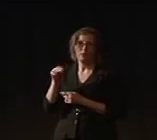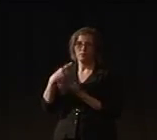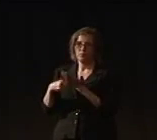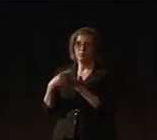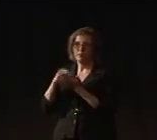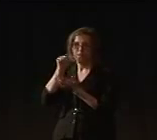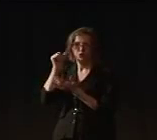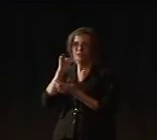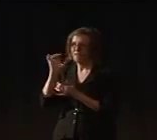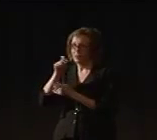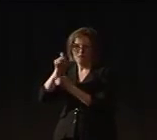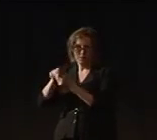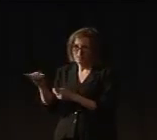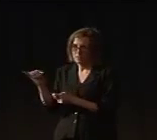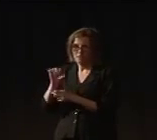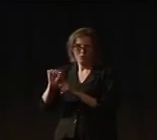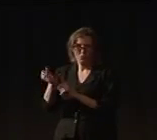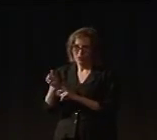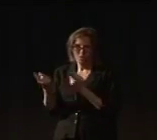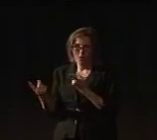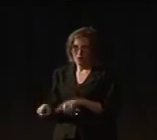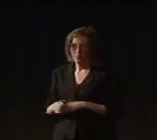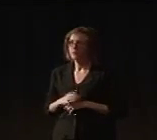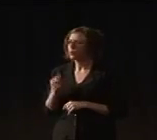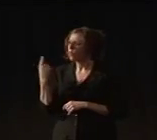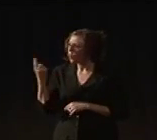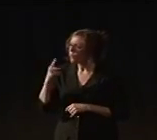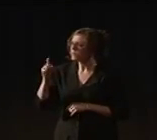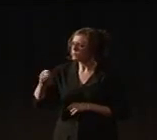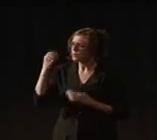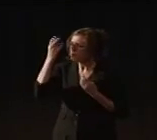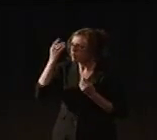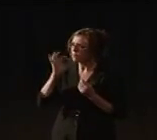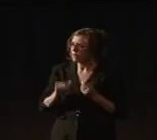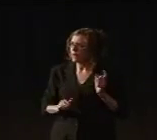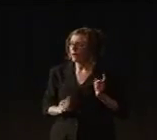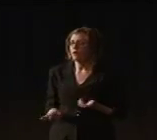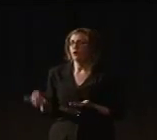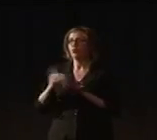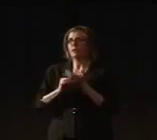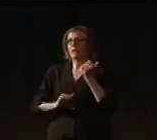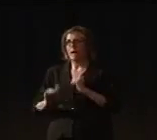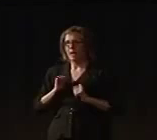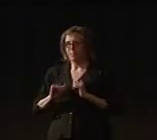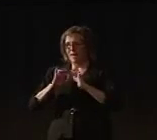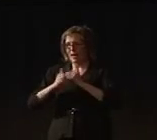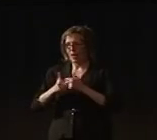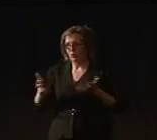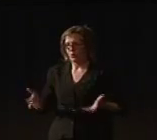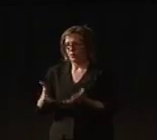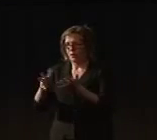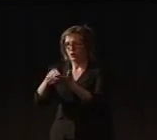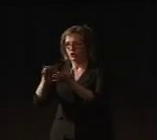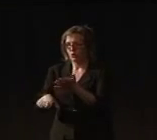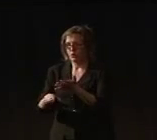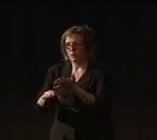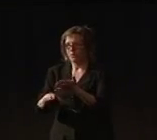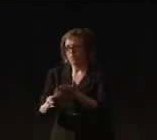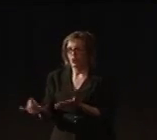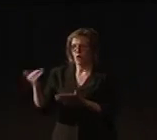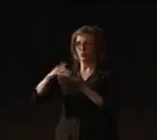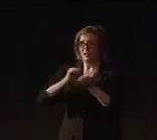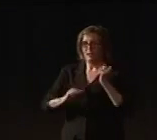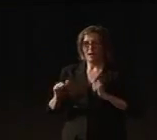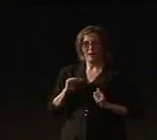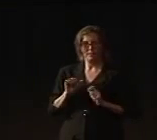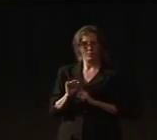So we always have to think about that when we talk about reenactment. Is also how do you make the student reenact the situation. Of